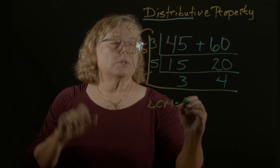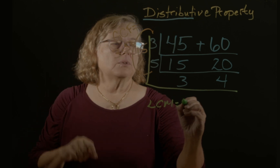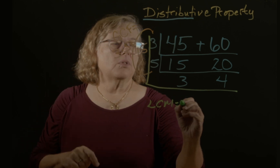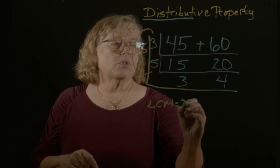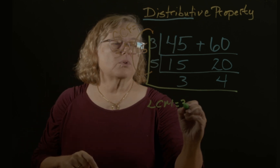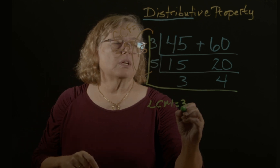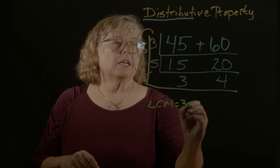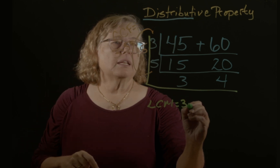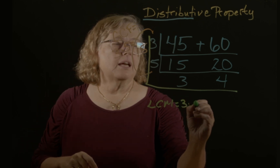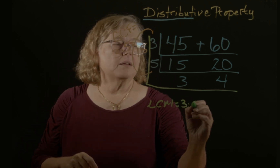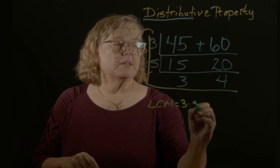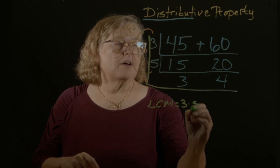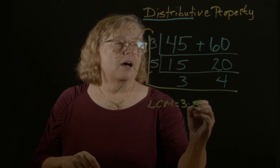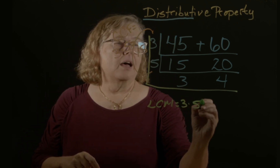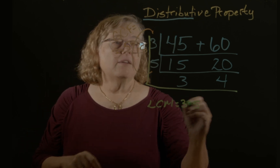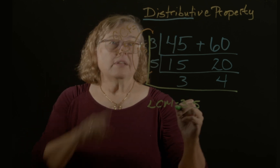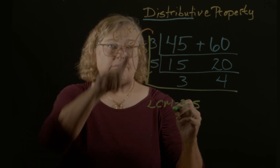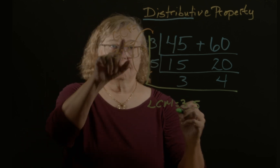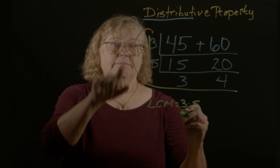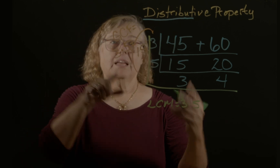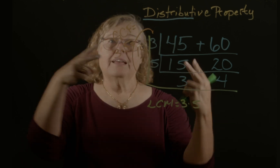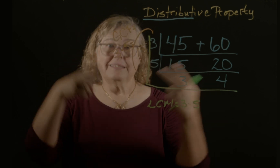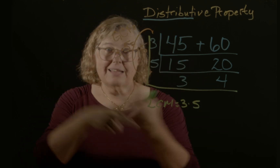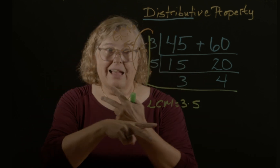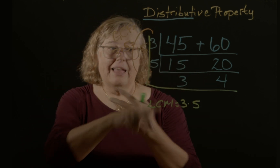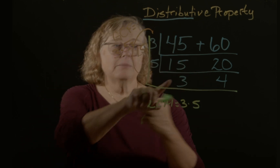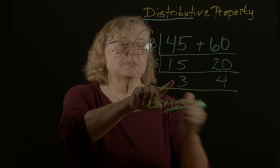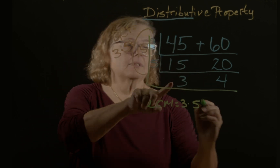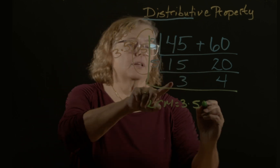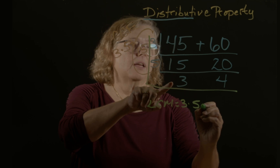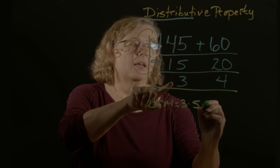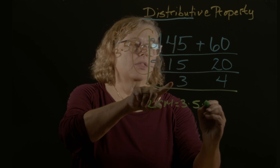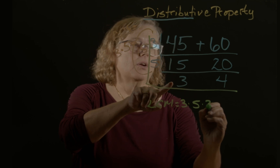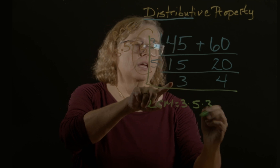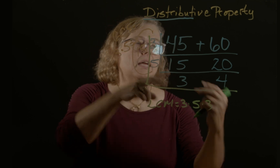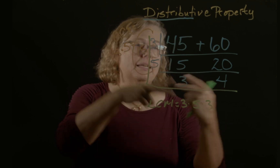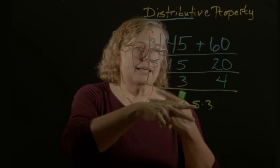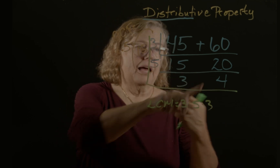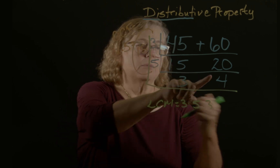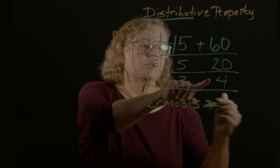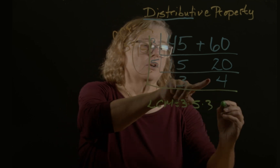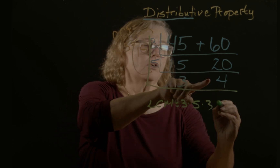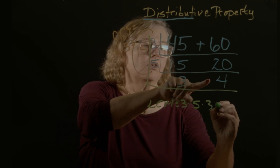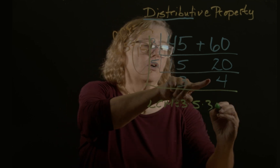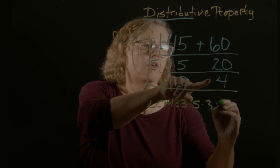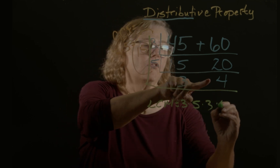The LCM is going to be 3 times 2. We're going to multiply those. Multiplied by 3 times 4.